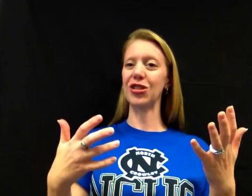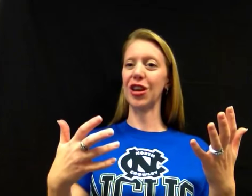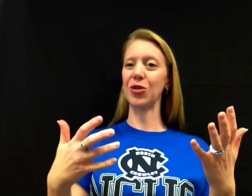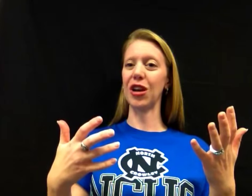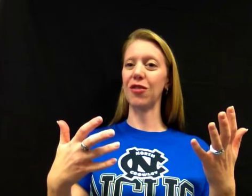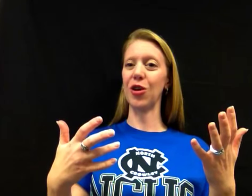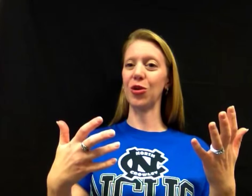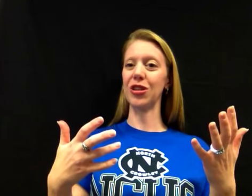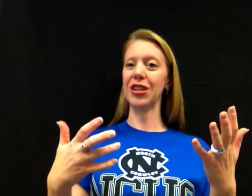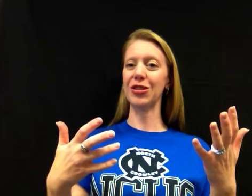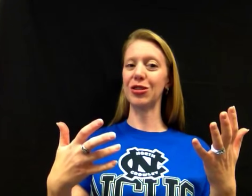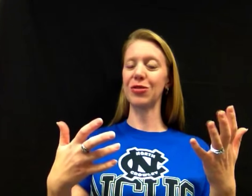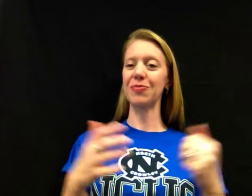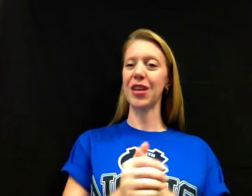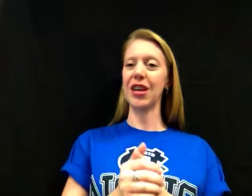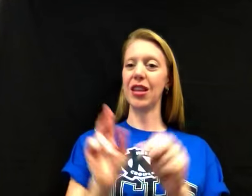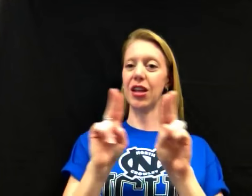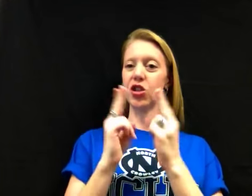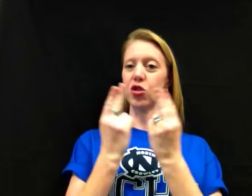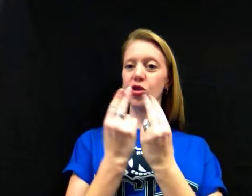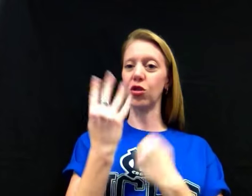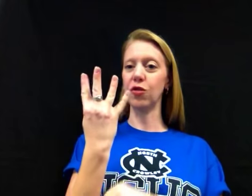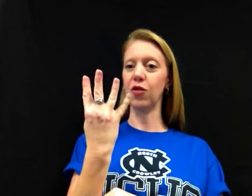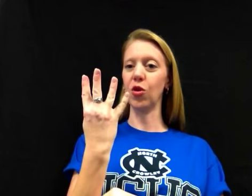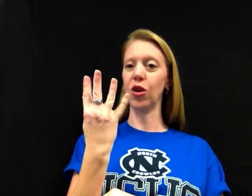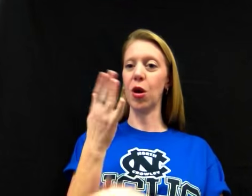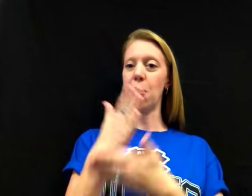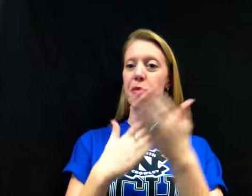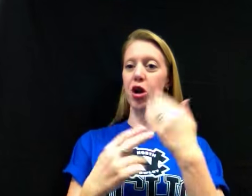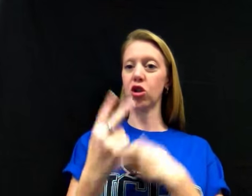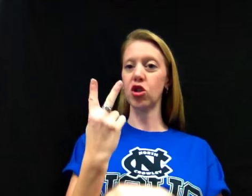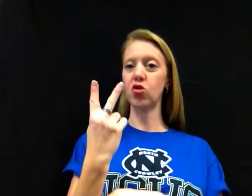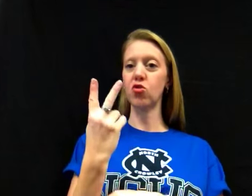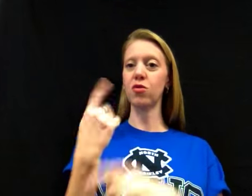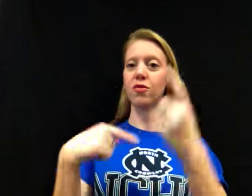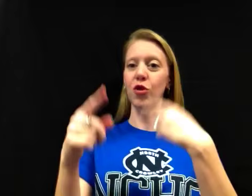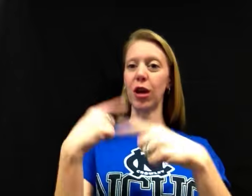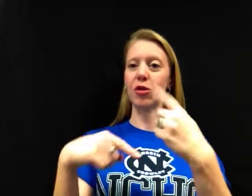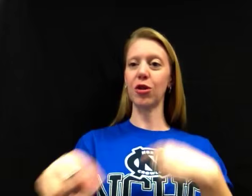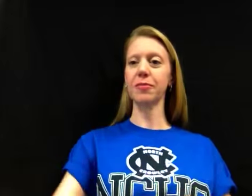like we have that word in English. And that's your Unit 4, Part 2 vocabulary.